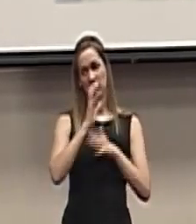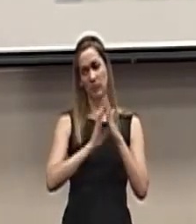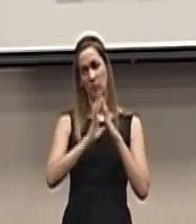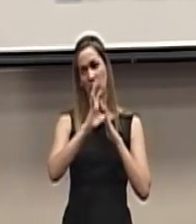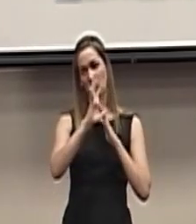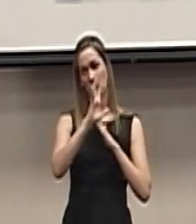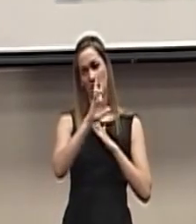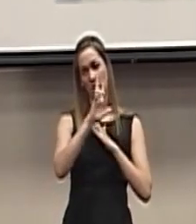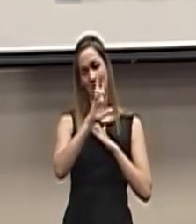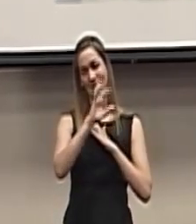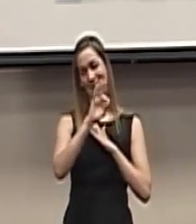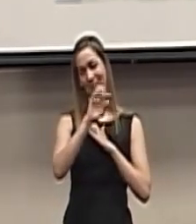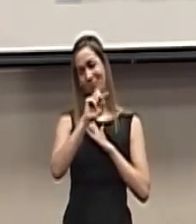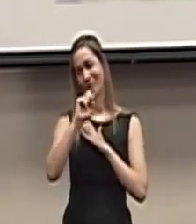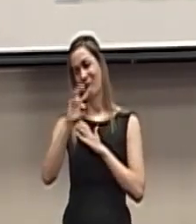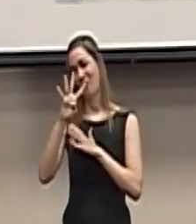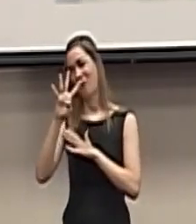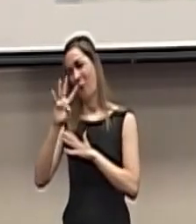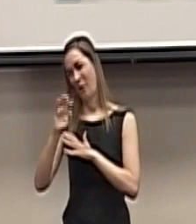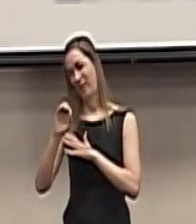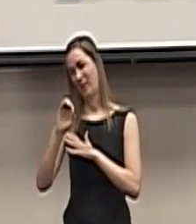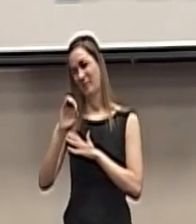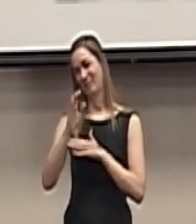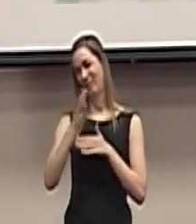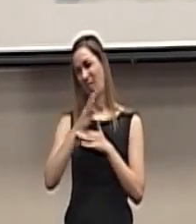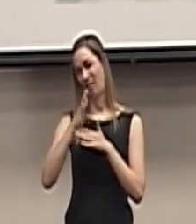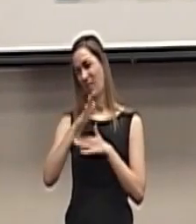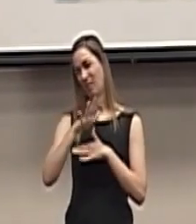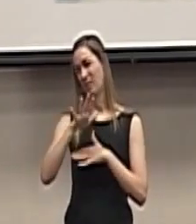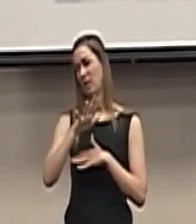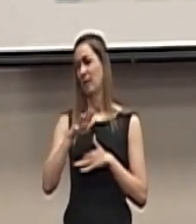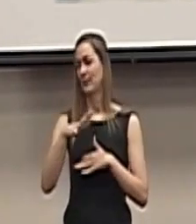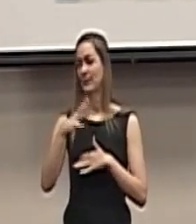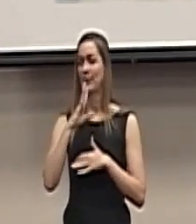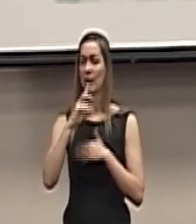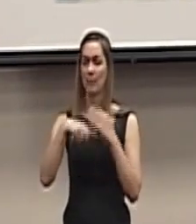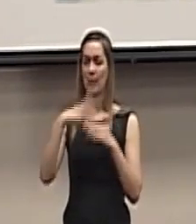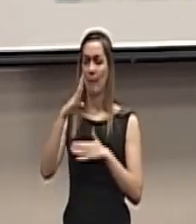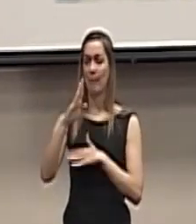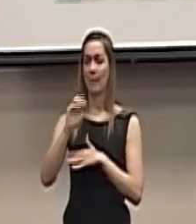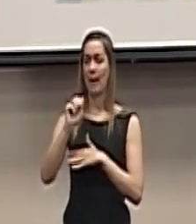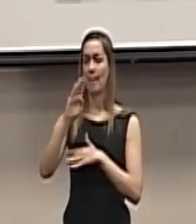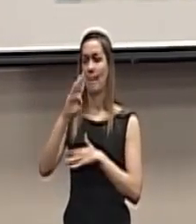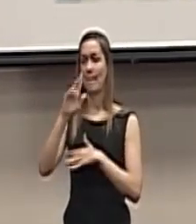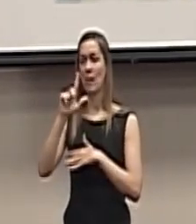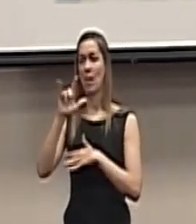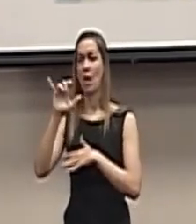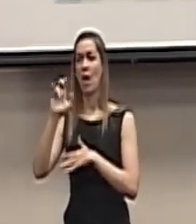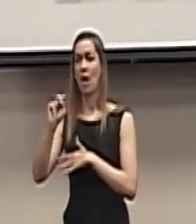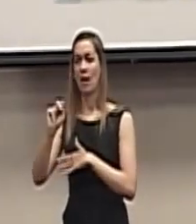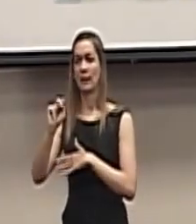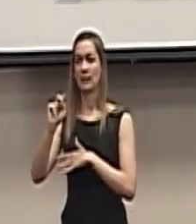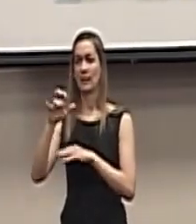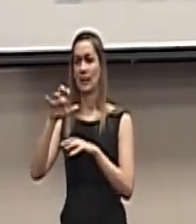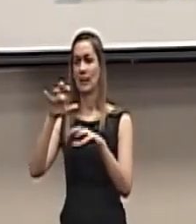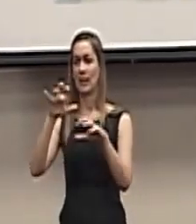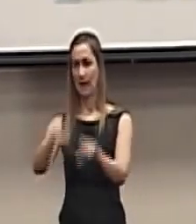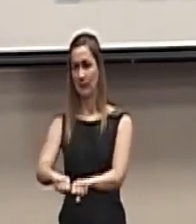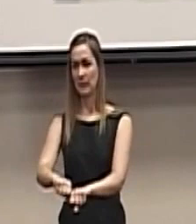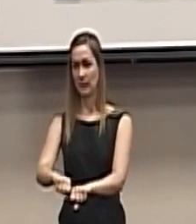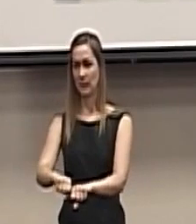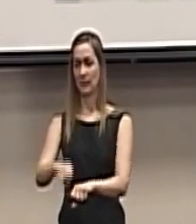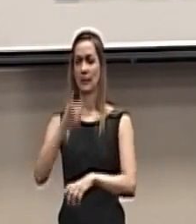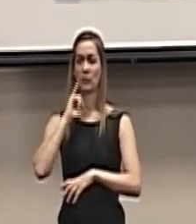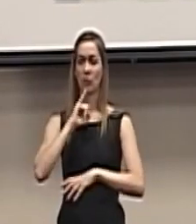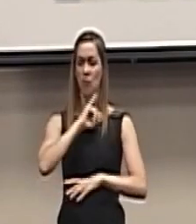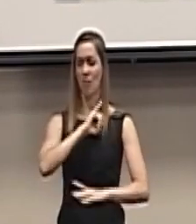in 39 and 40. In 39, there's talking about Babylonian captivity. The Israelites are going to go into captivity, and it's